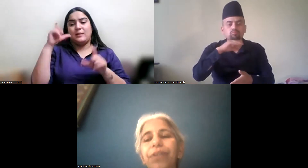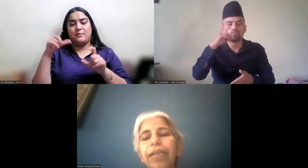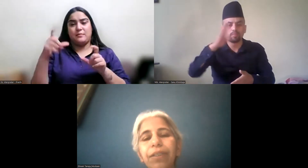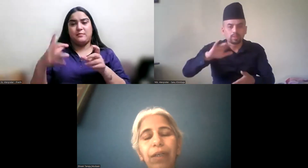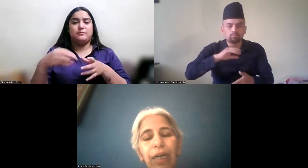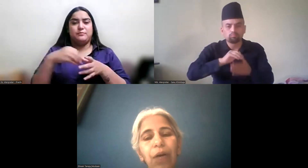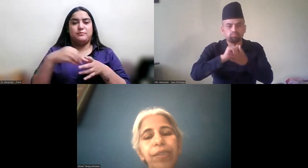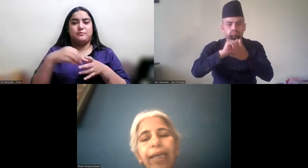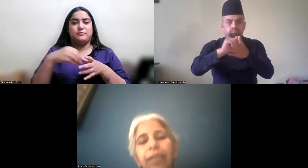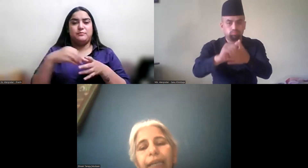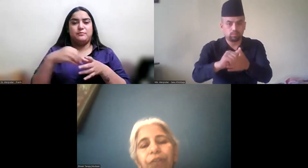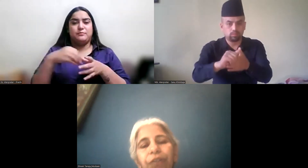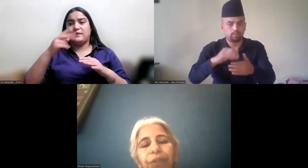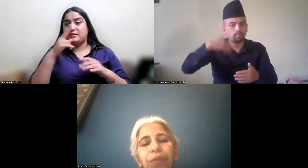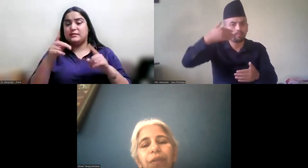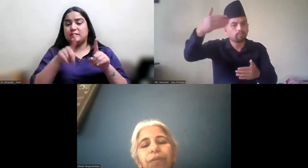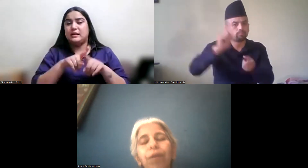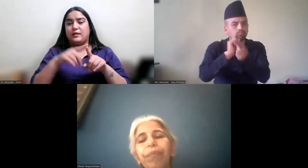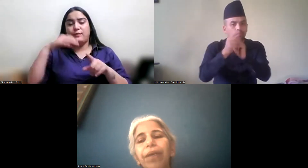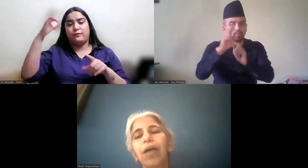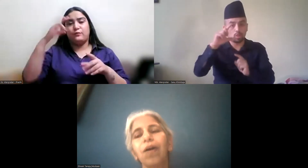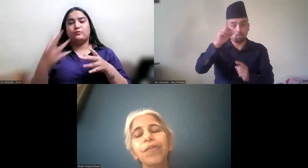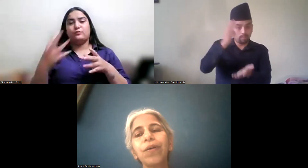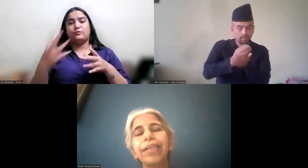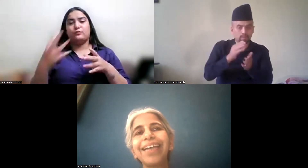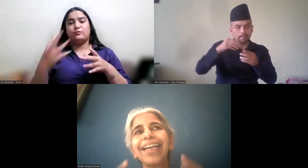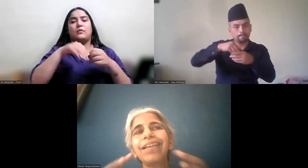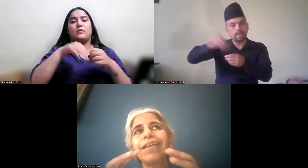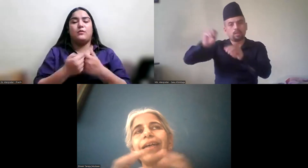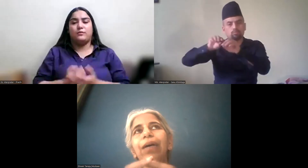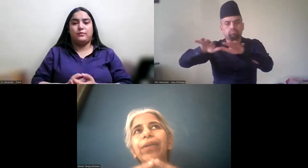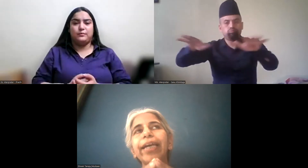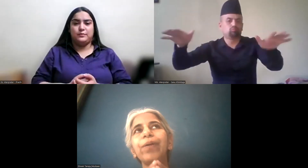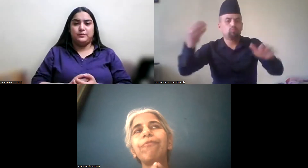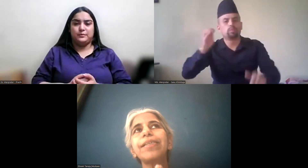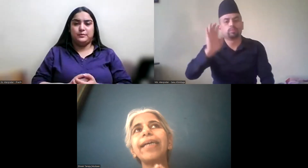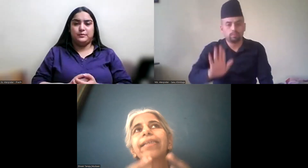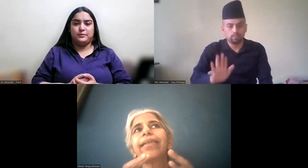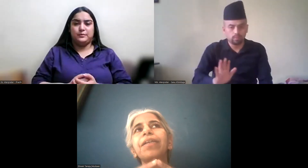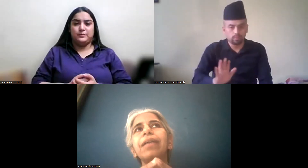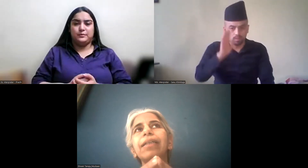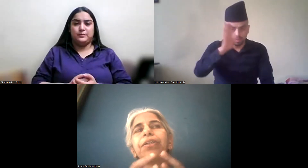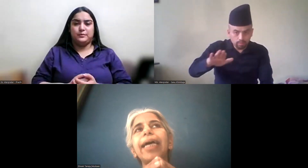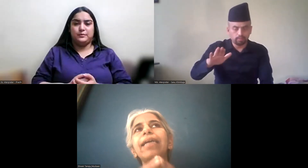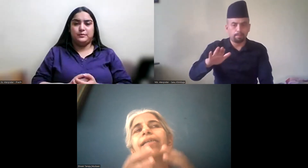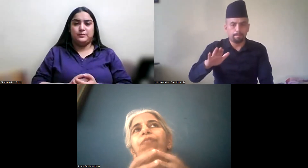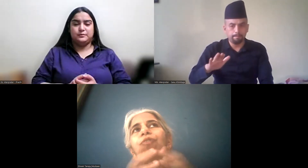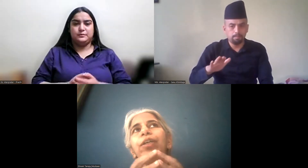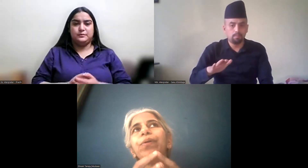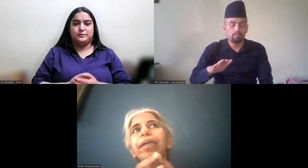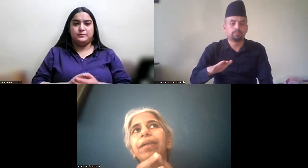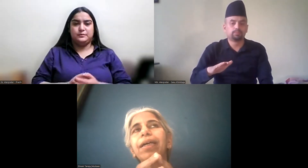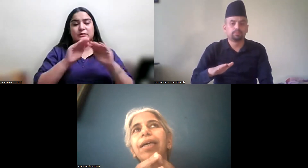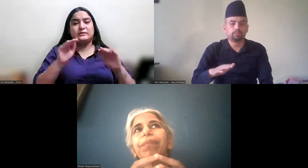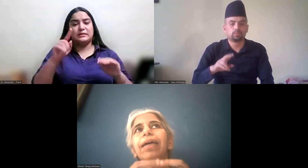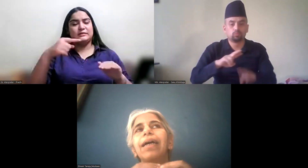that change outside the NGO also. Also, a child, I would like to emphasize here that the child is a full